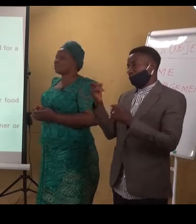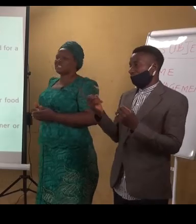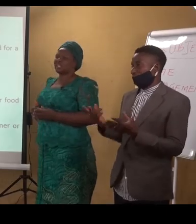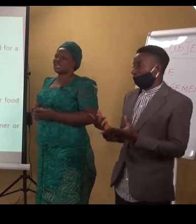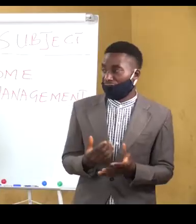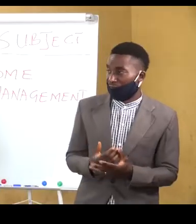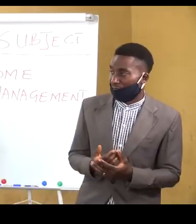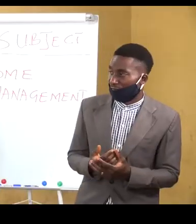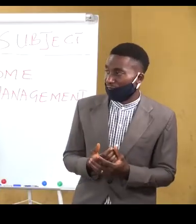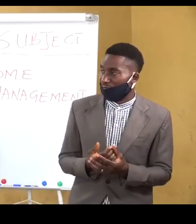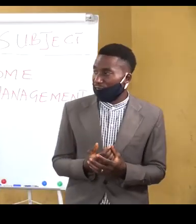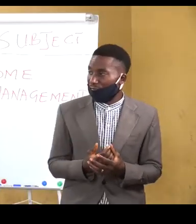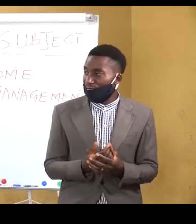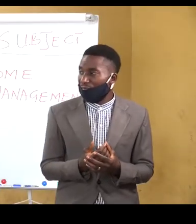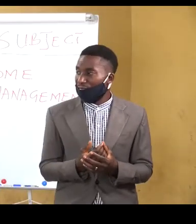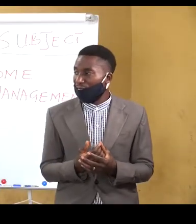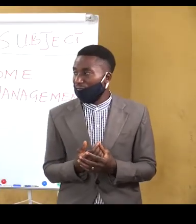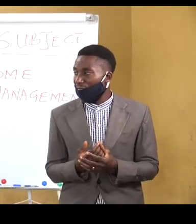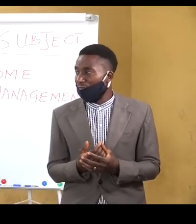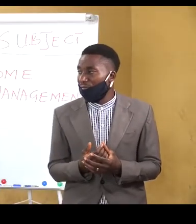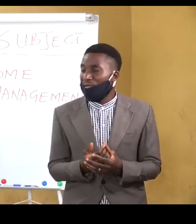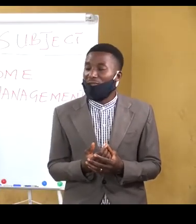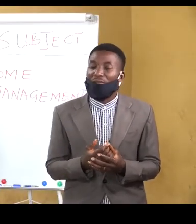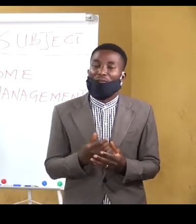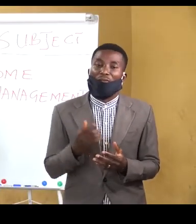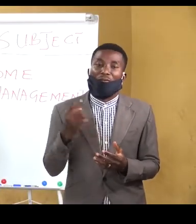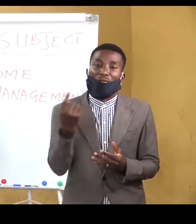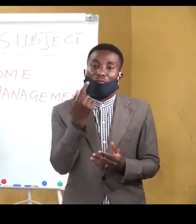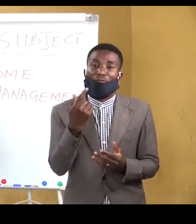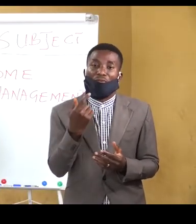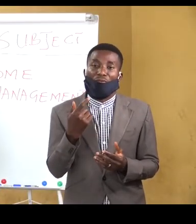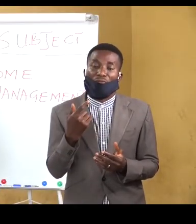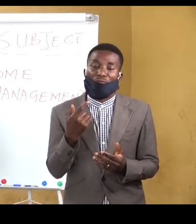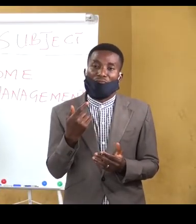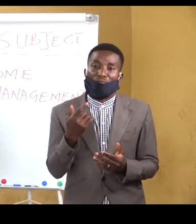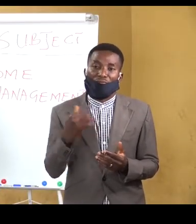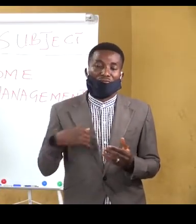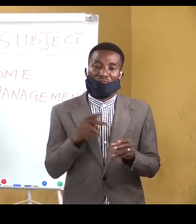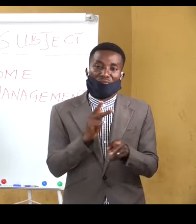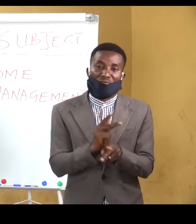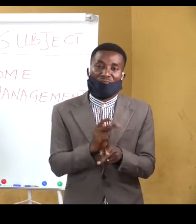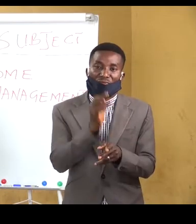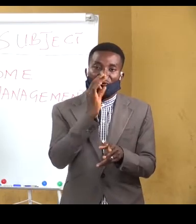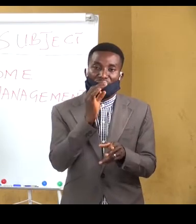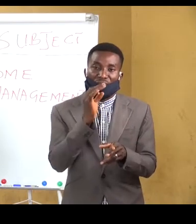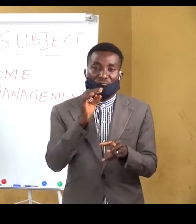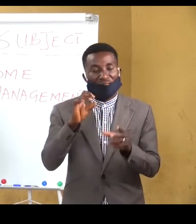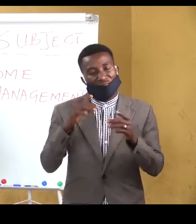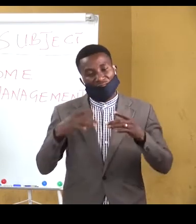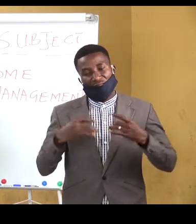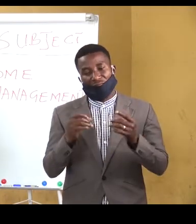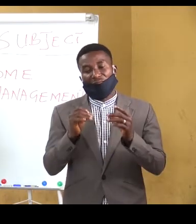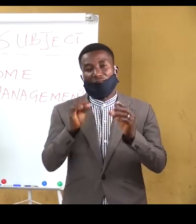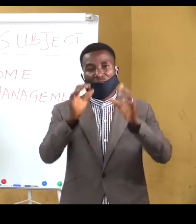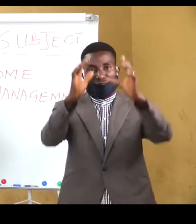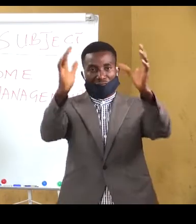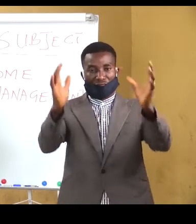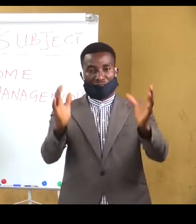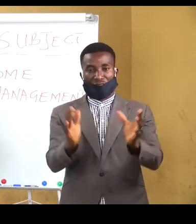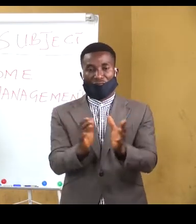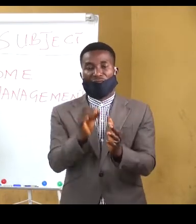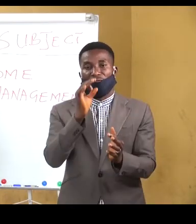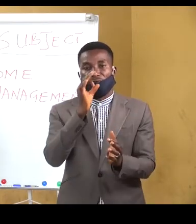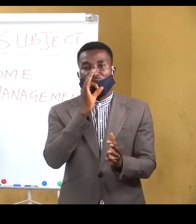designed containers or equipment. Containers like tinned food, like bottled food, they are kept in these